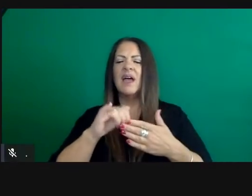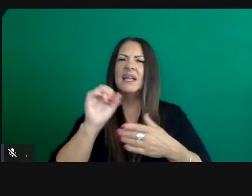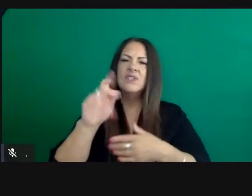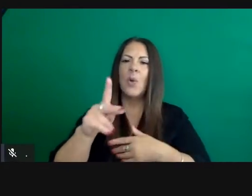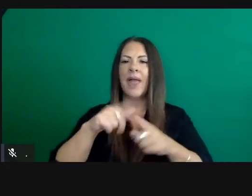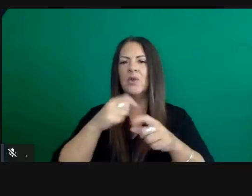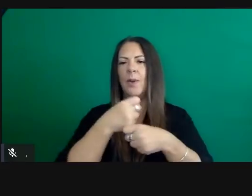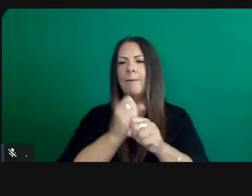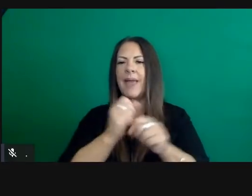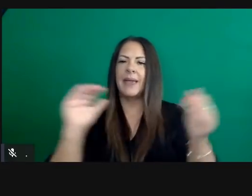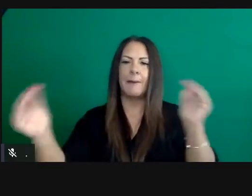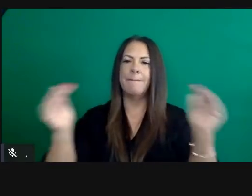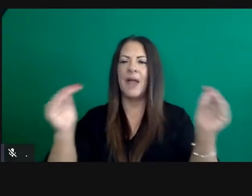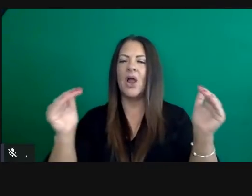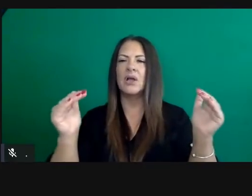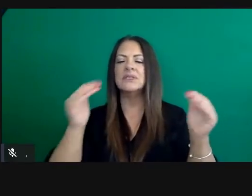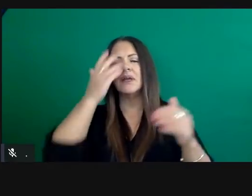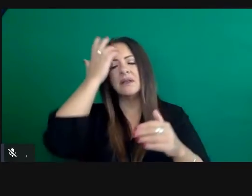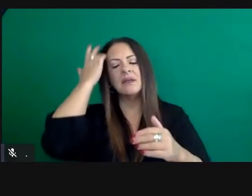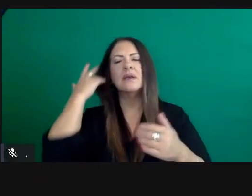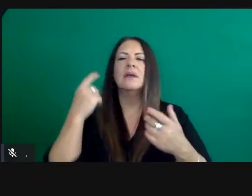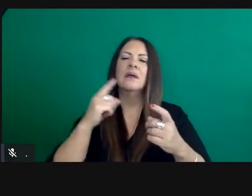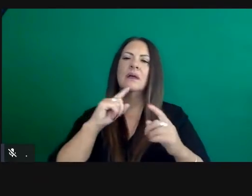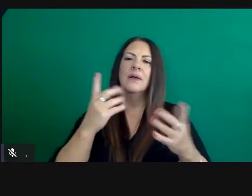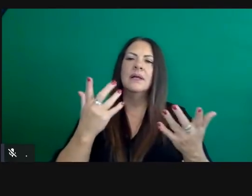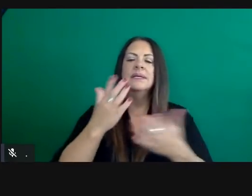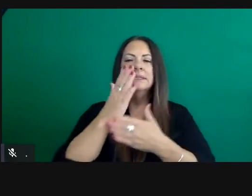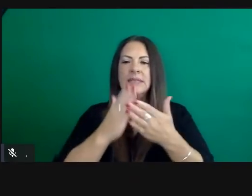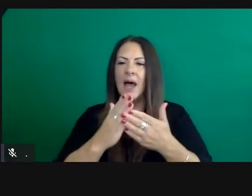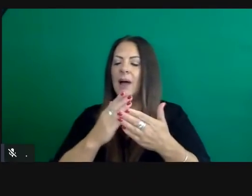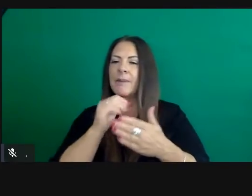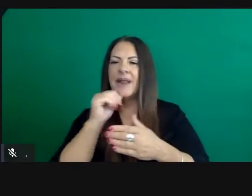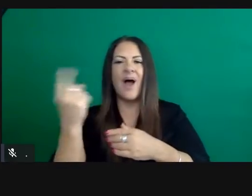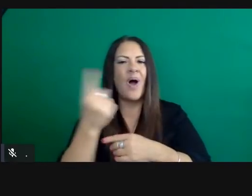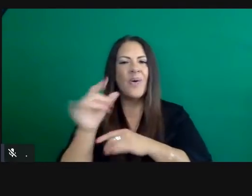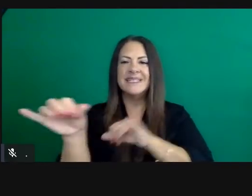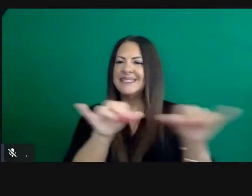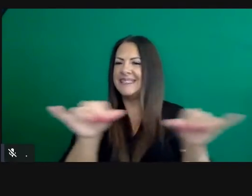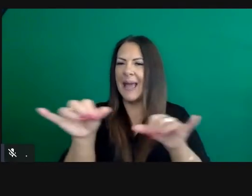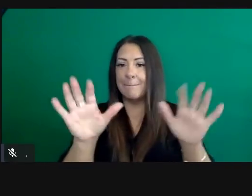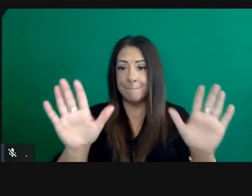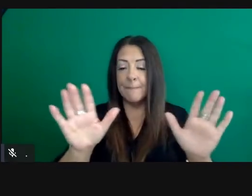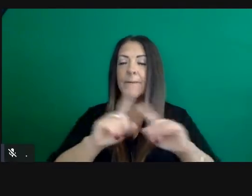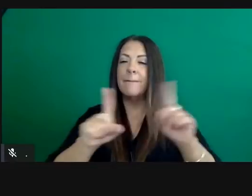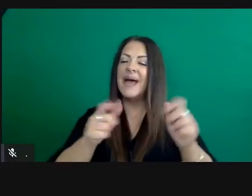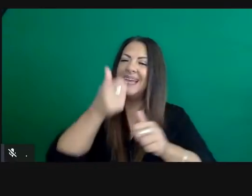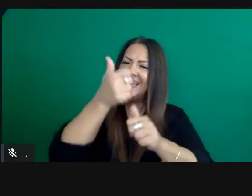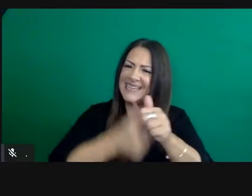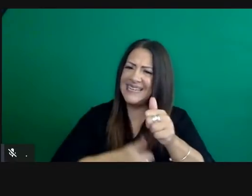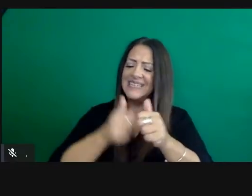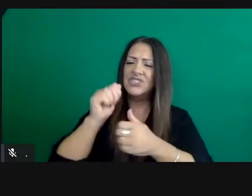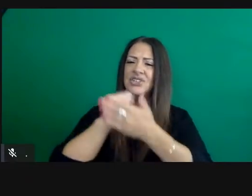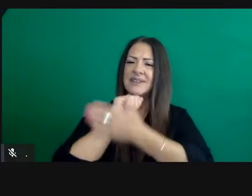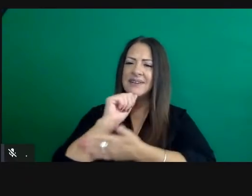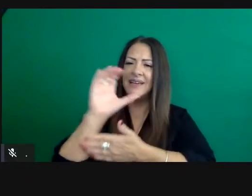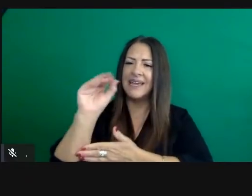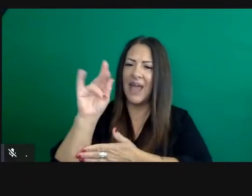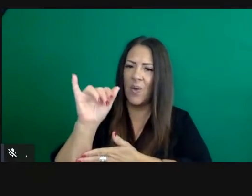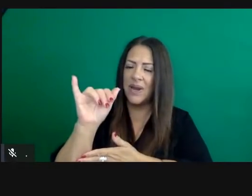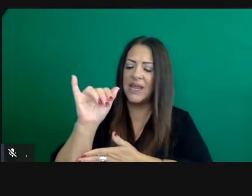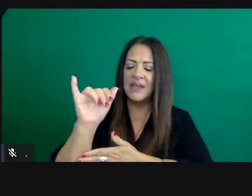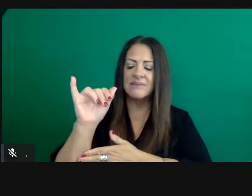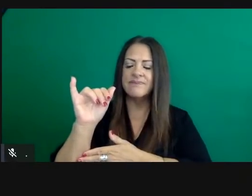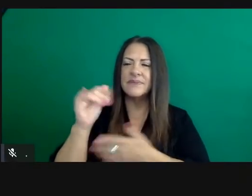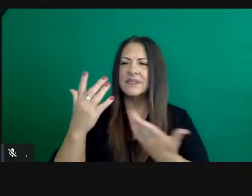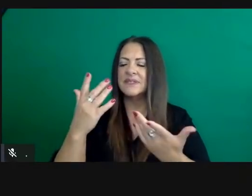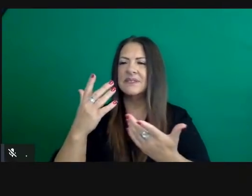across different parts of the state, and there will be some meaningful differences. But I will tell you that in each county, it is sort of an up and